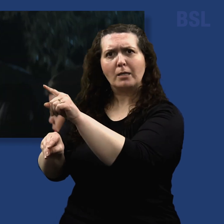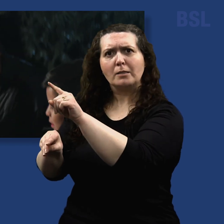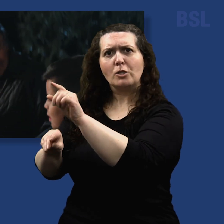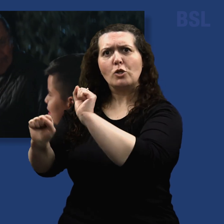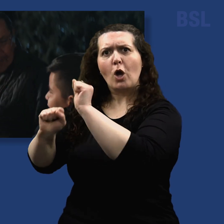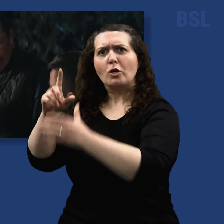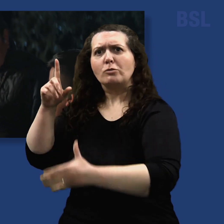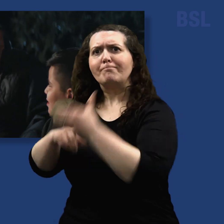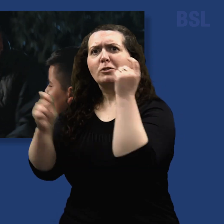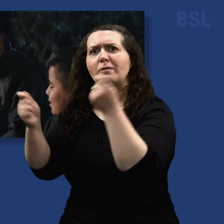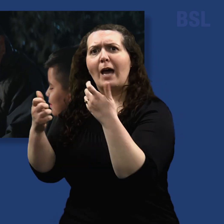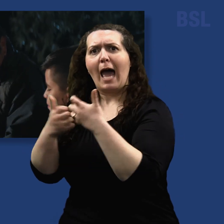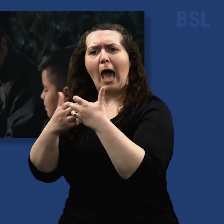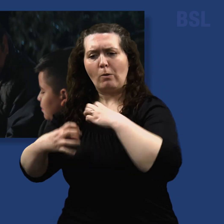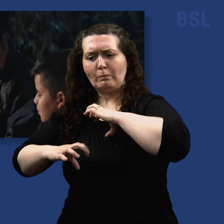hear the music.